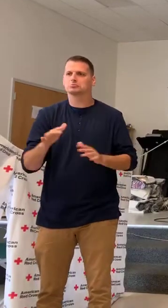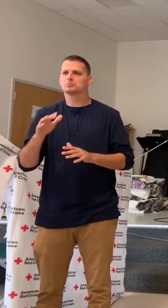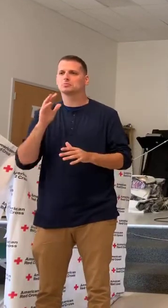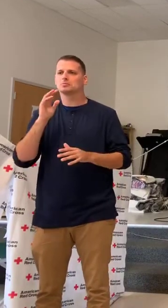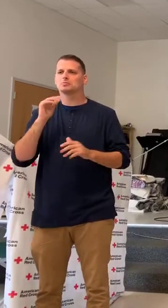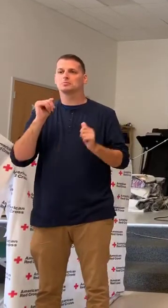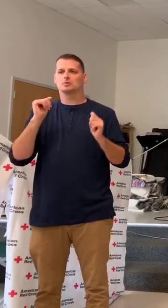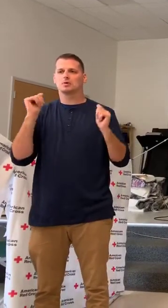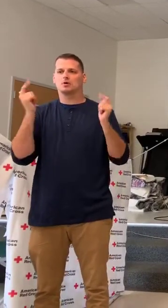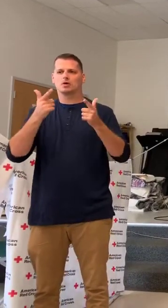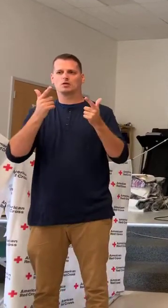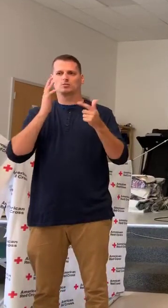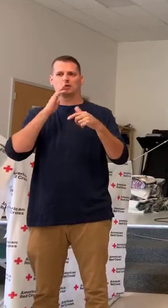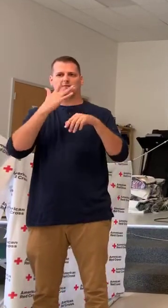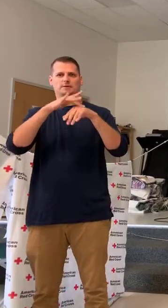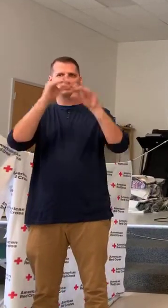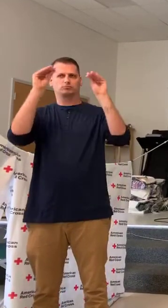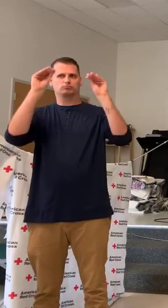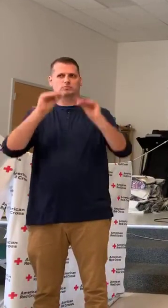Questions?